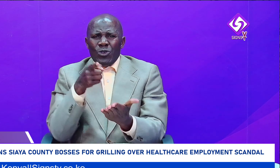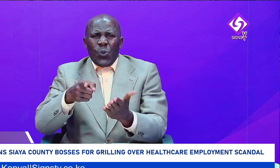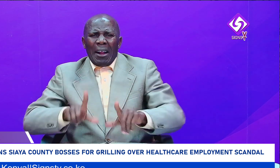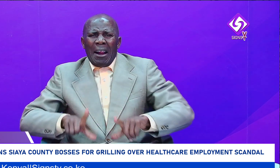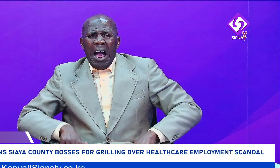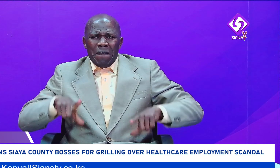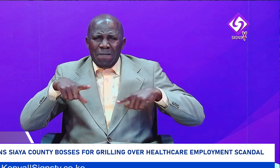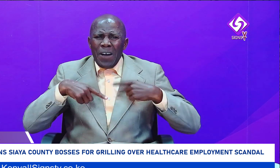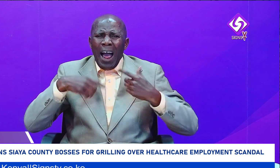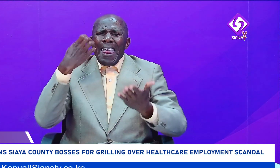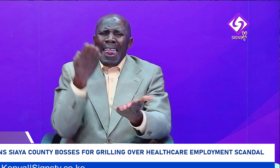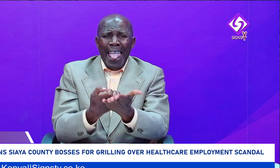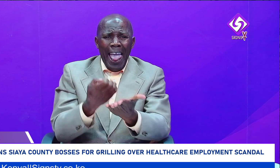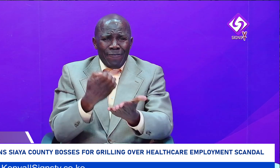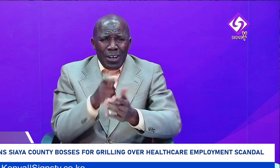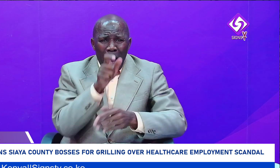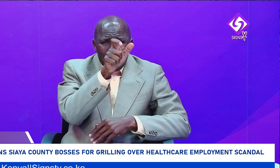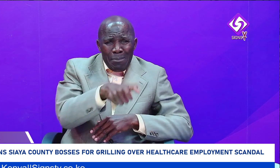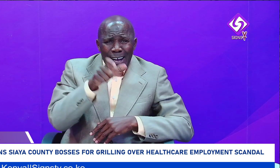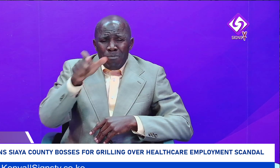lifestyle audit of all the individuals